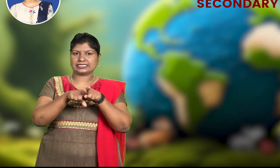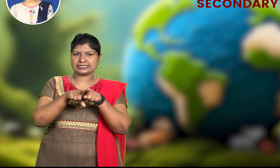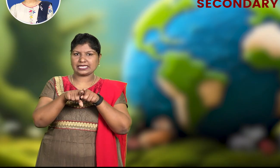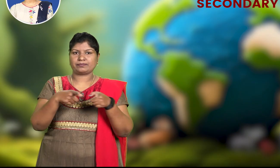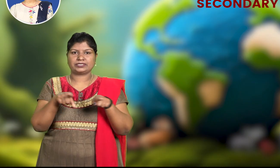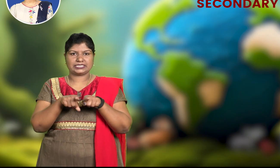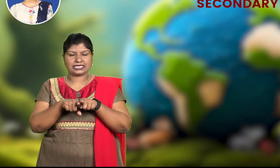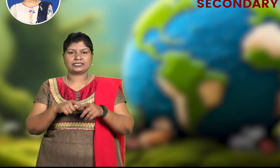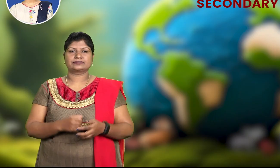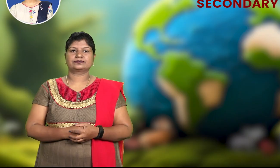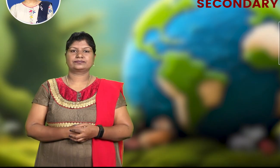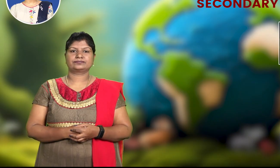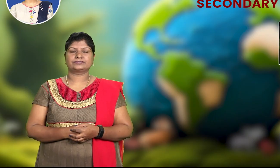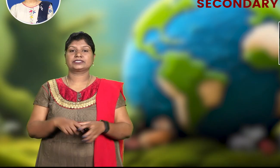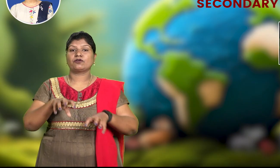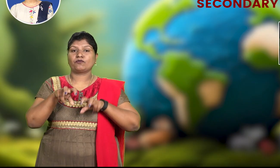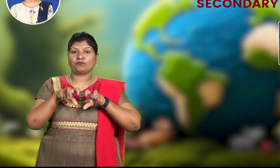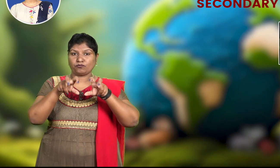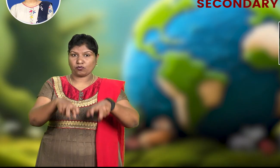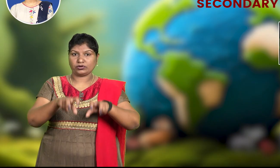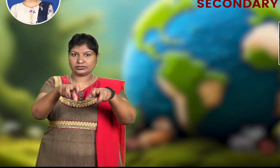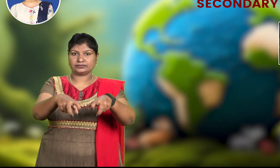Examples like frogs,